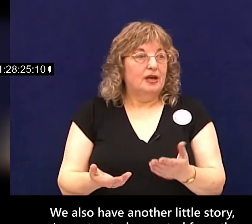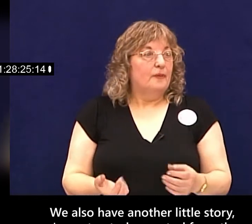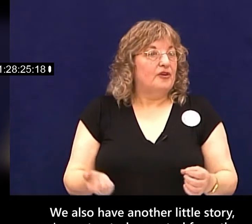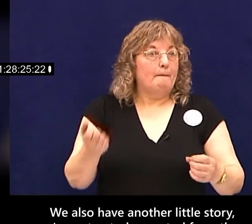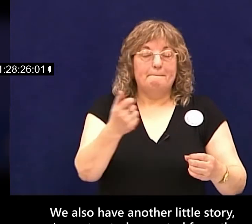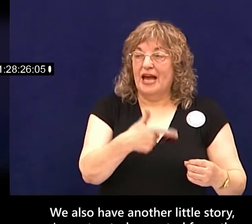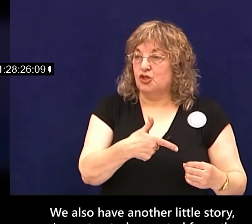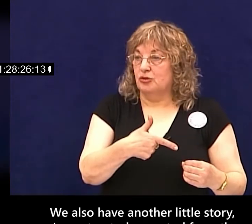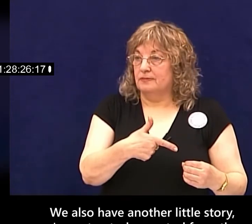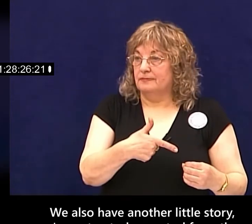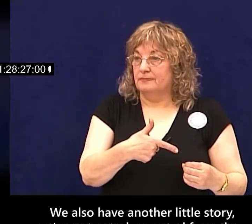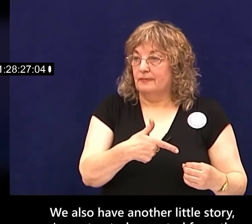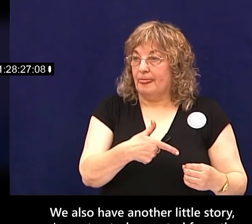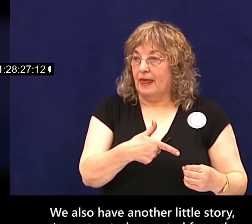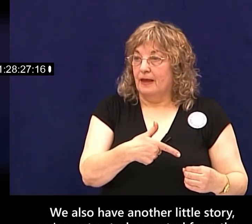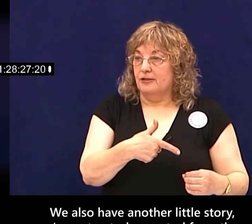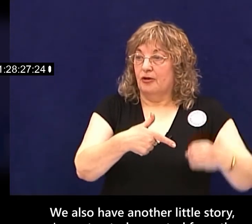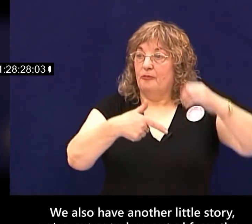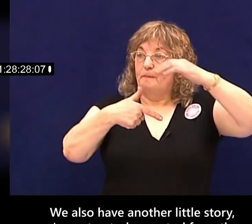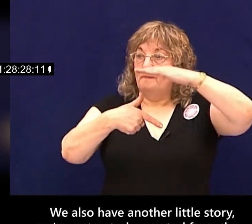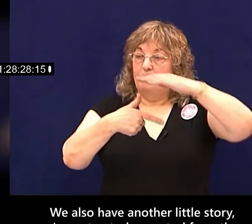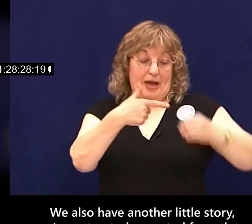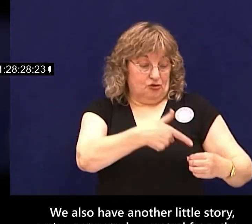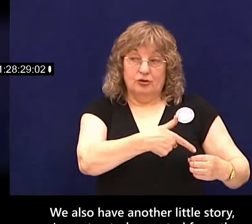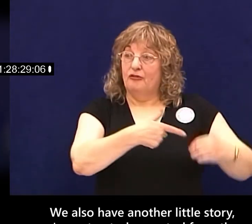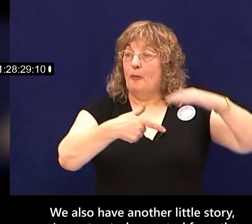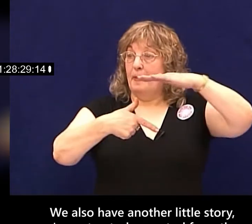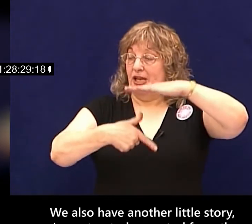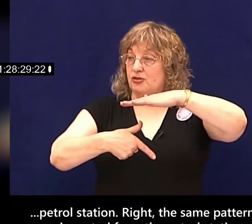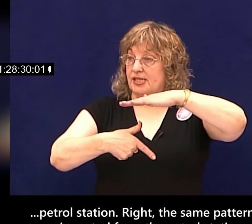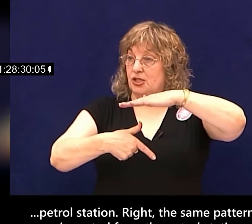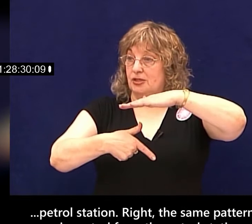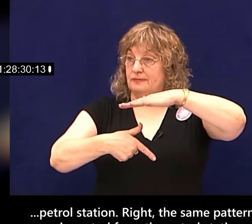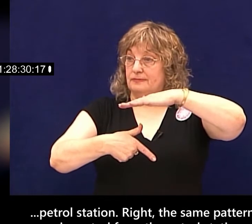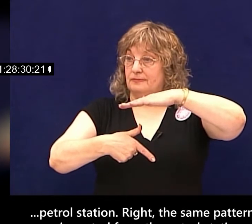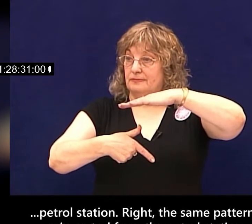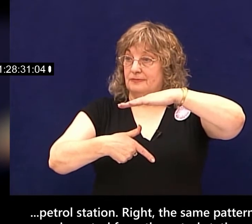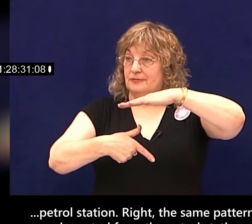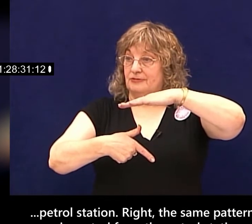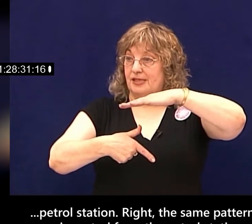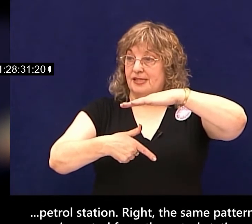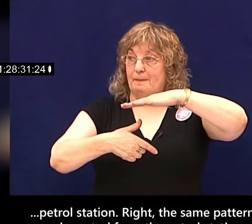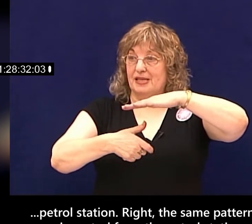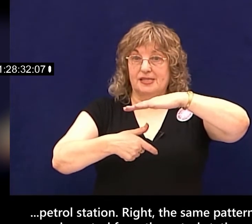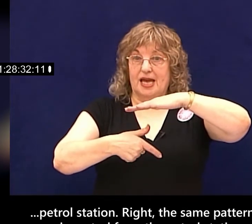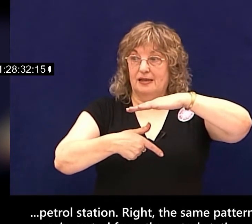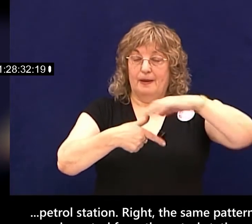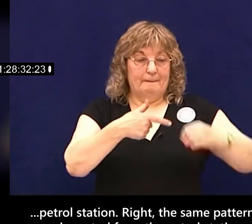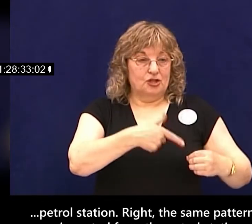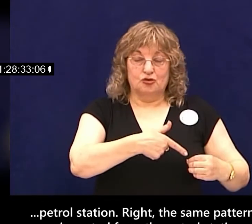We've got petrol. So, petrol from the petrol station. Right, same pattern again. Petrol